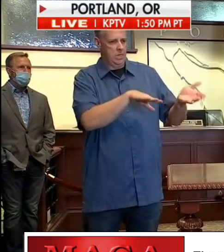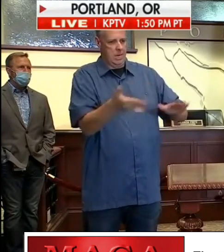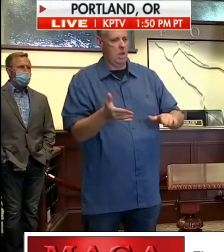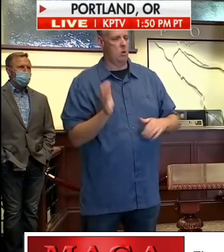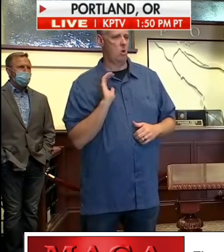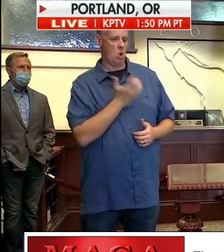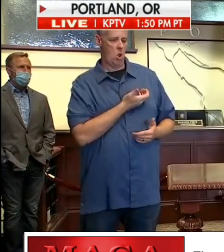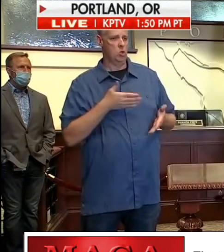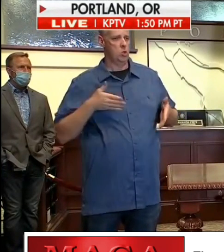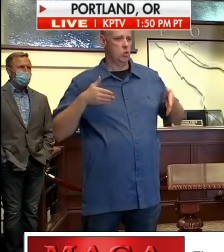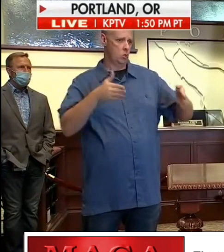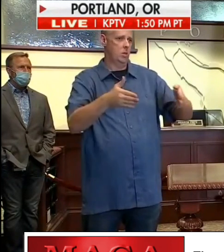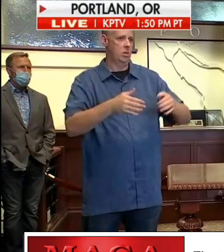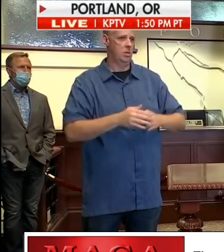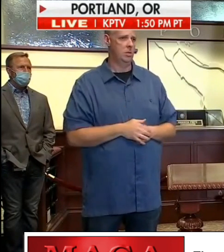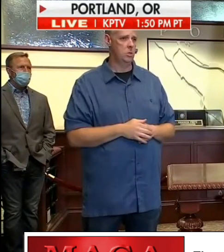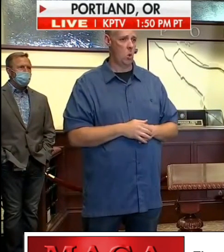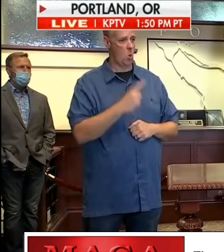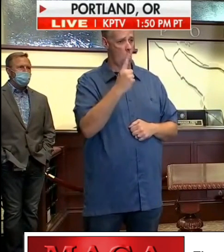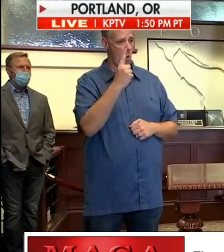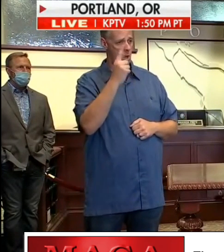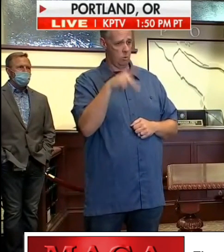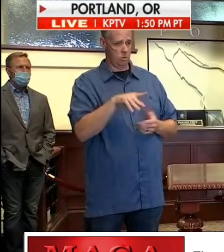city that way. It was one too many.